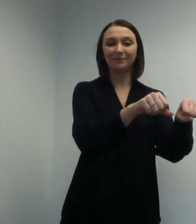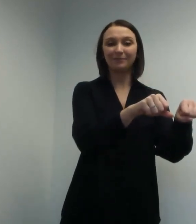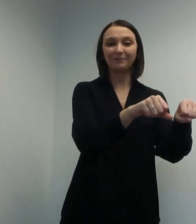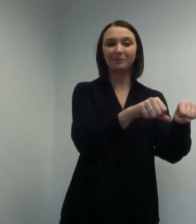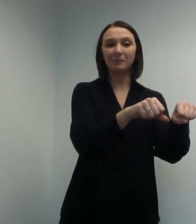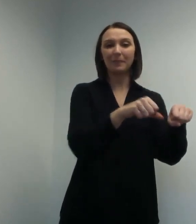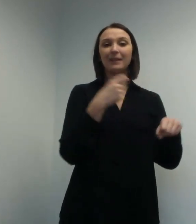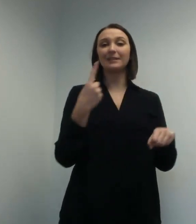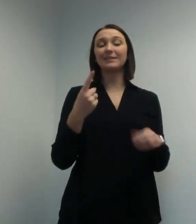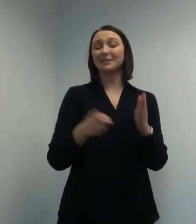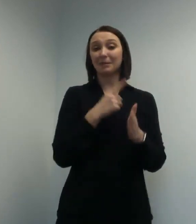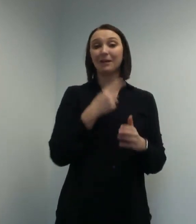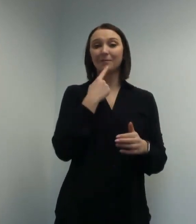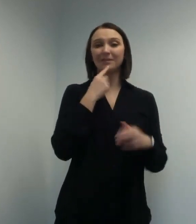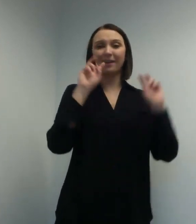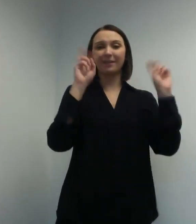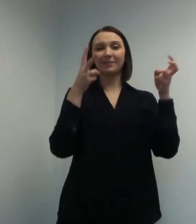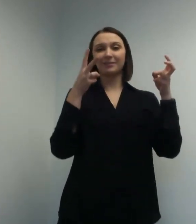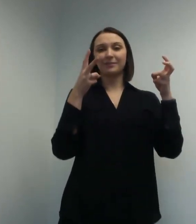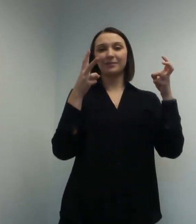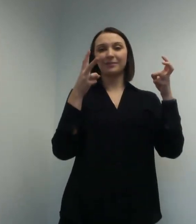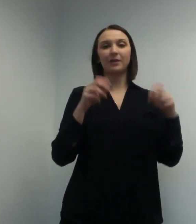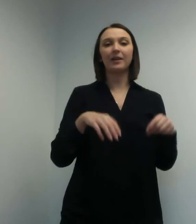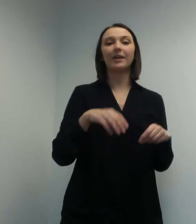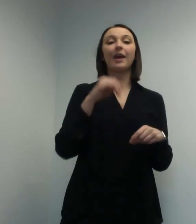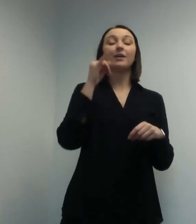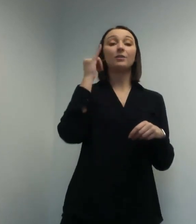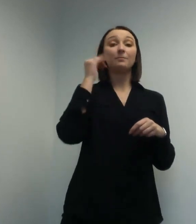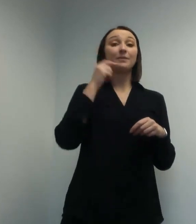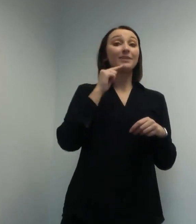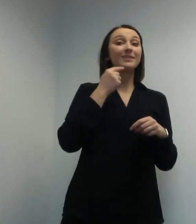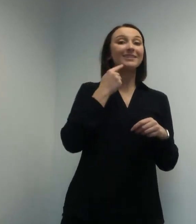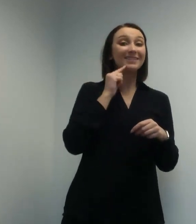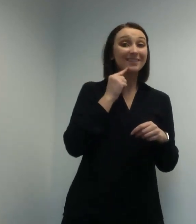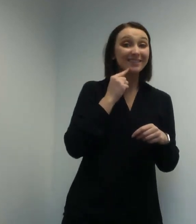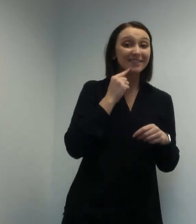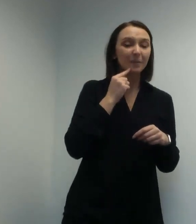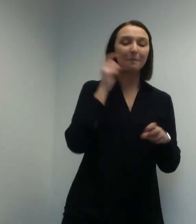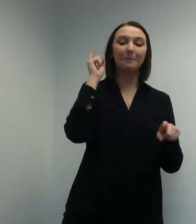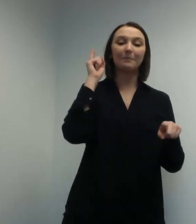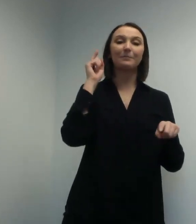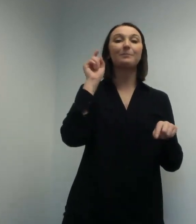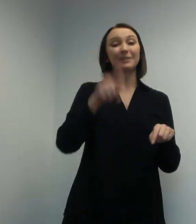takes you seriously unless you've had 2 failed startups. In other words, we're raising our